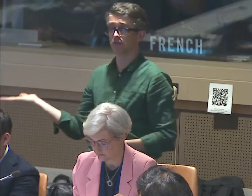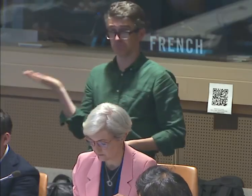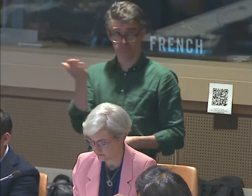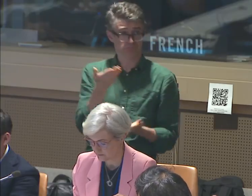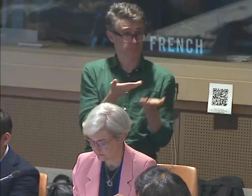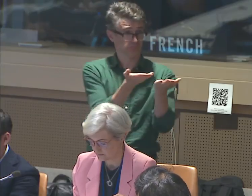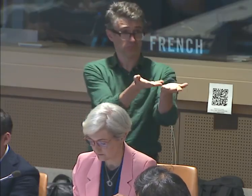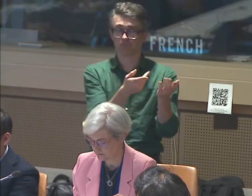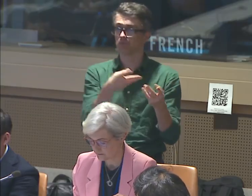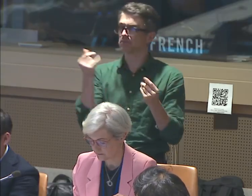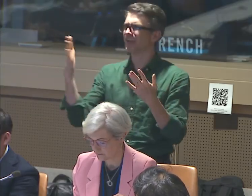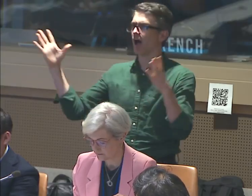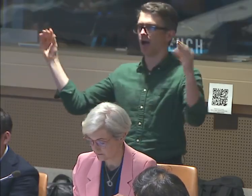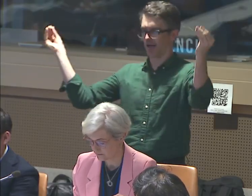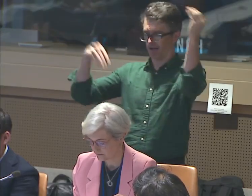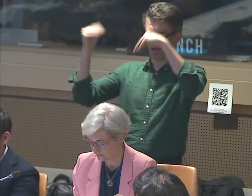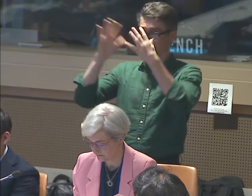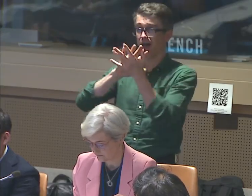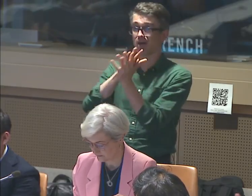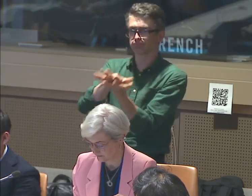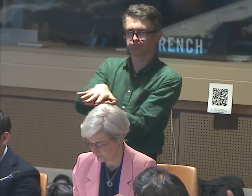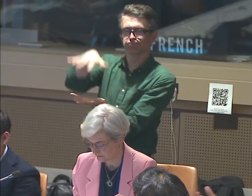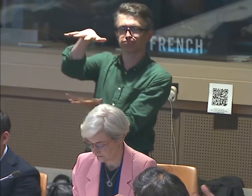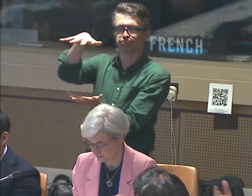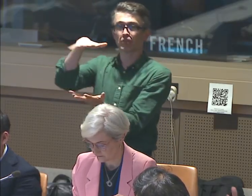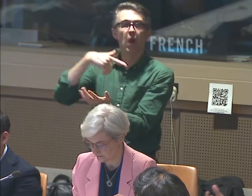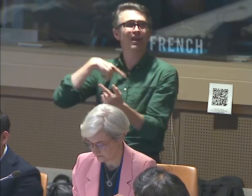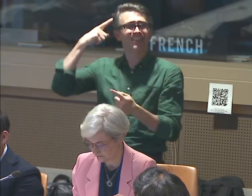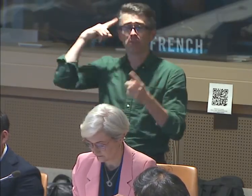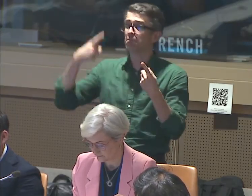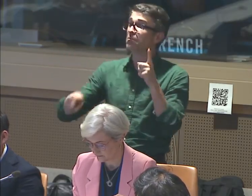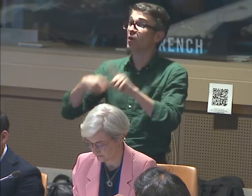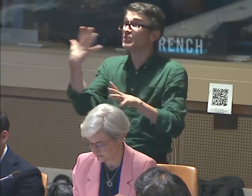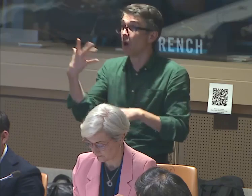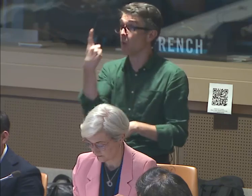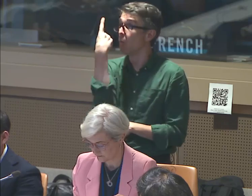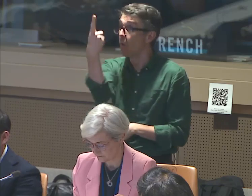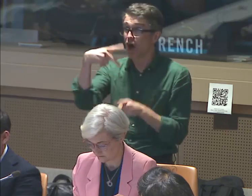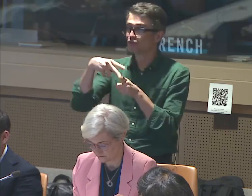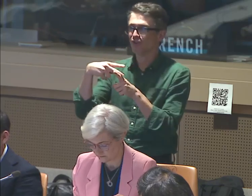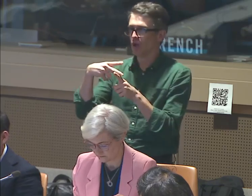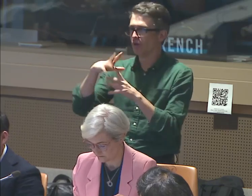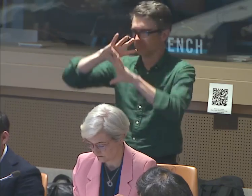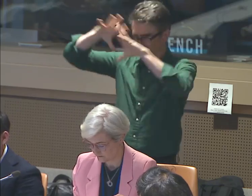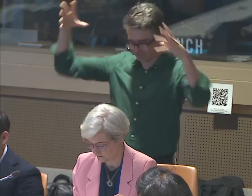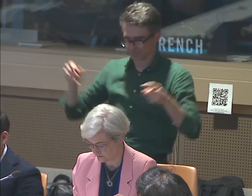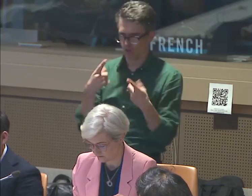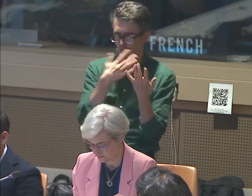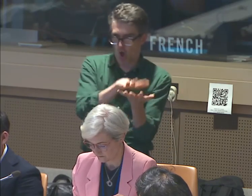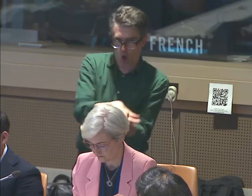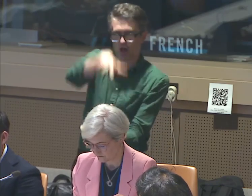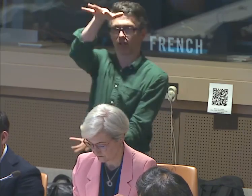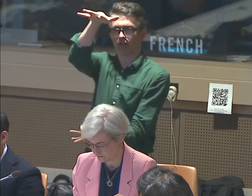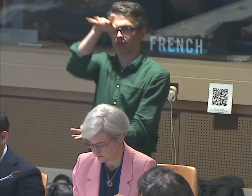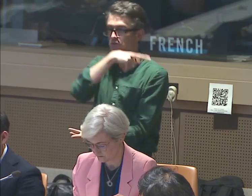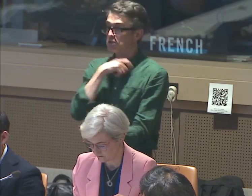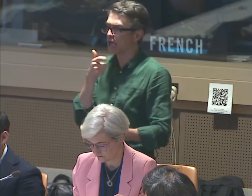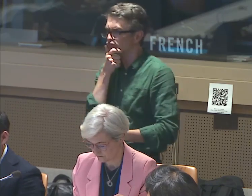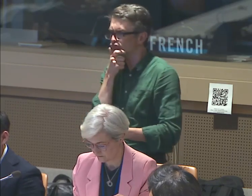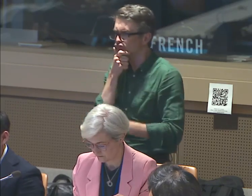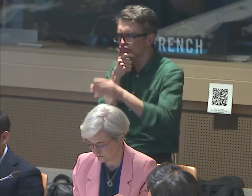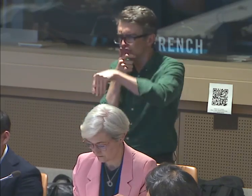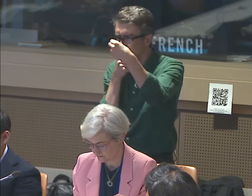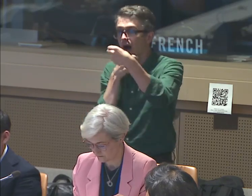ministries have access to this broader information and can put in perspective what is told to them. We